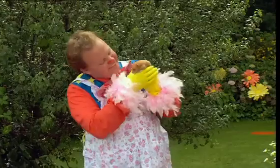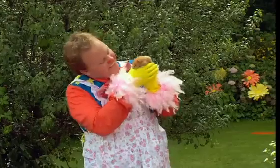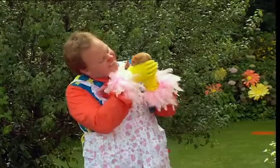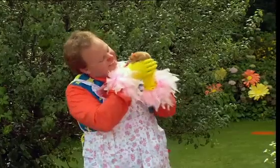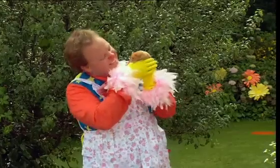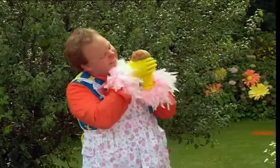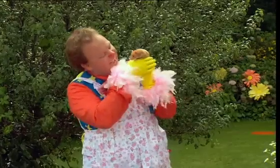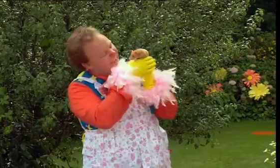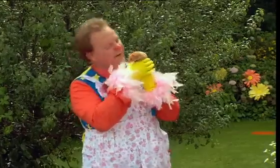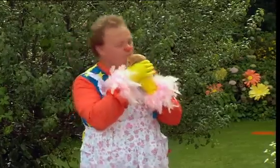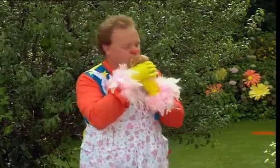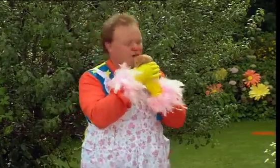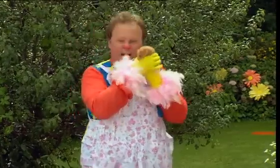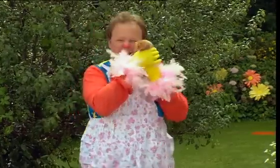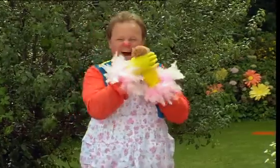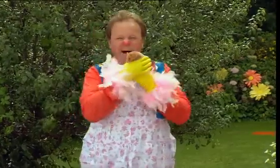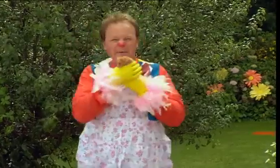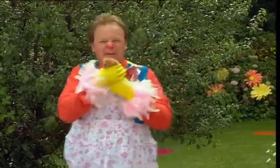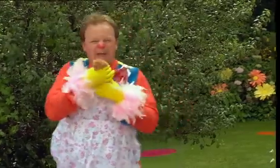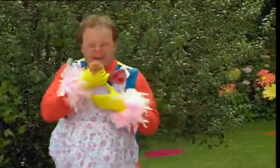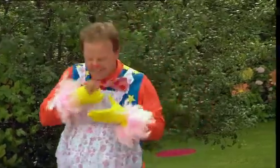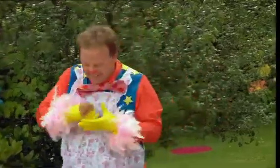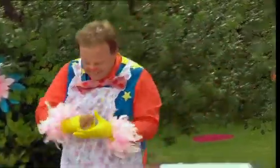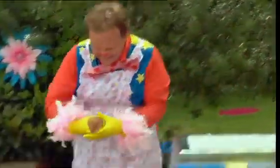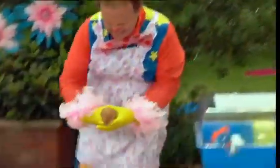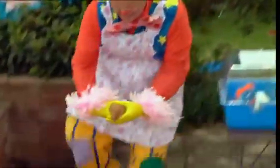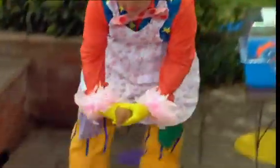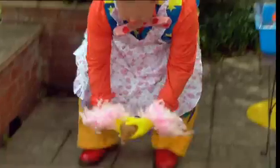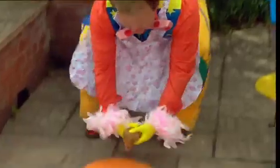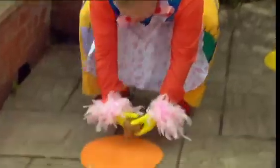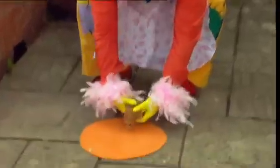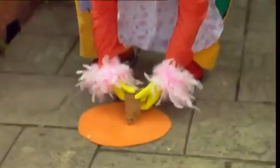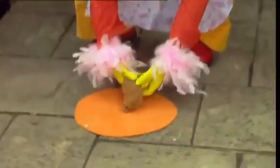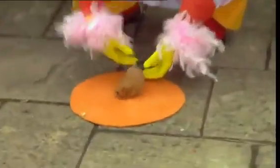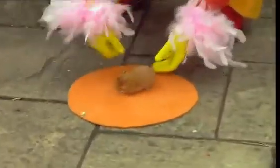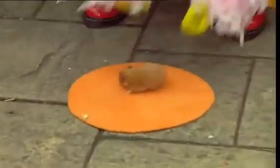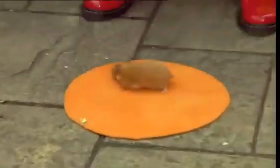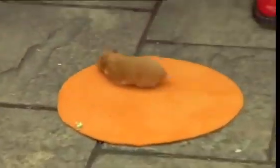you? Yeah. I'll put him down. Hello, Harry. Aren't you sweet?